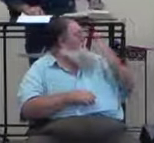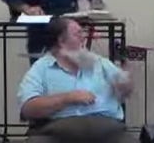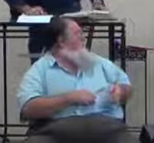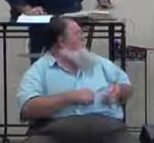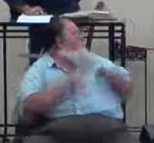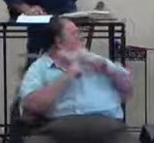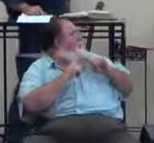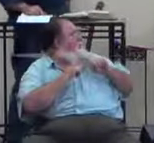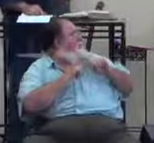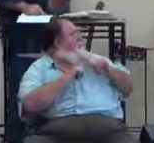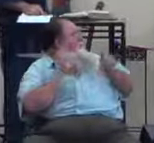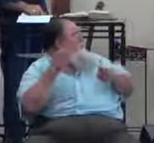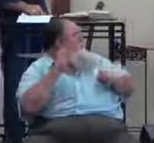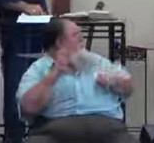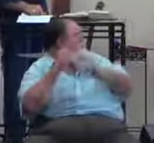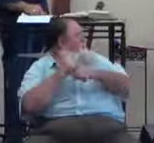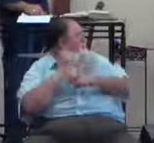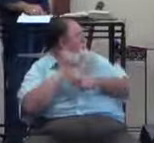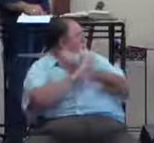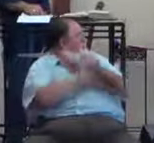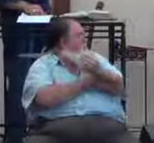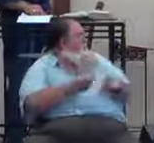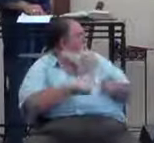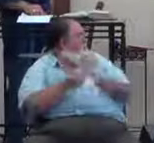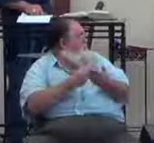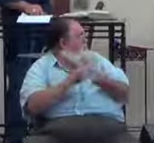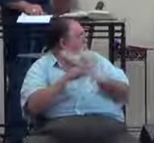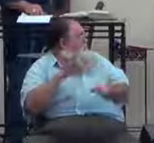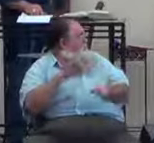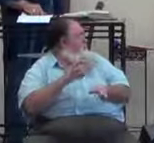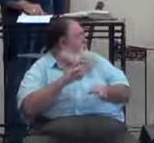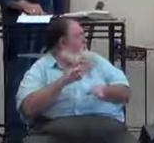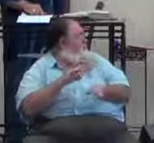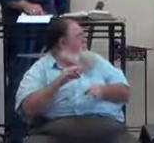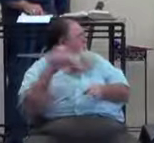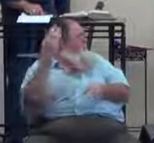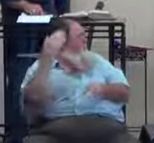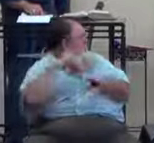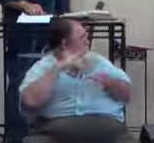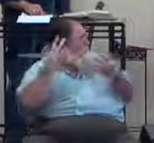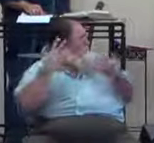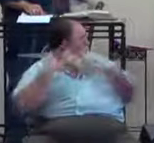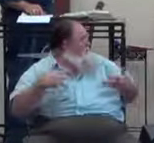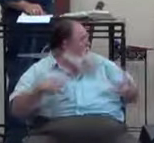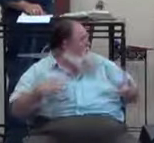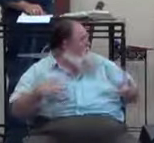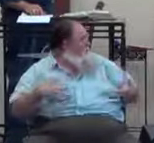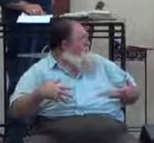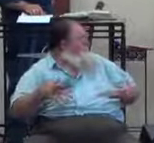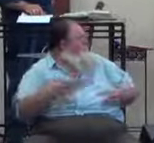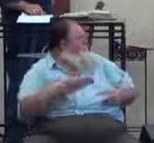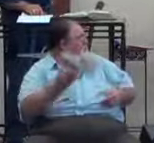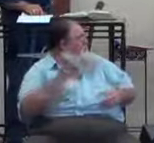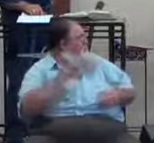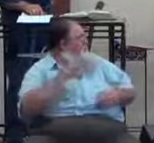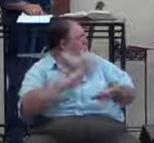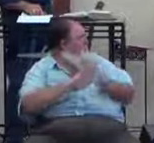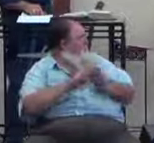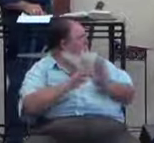Yeah. But you'll receive power when the Holy Spirit comes on you, Jesus says. And you will be